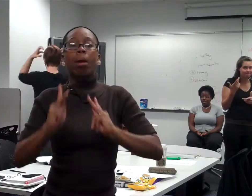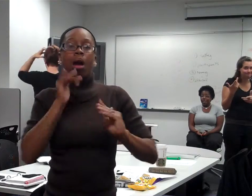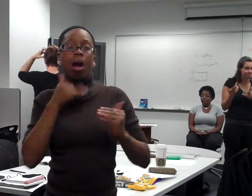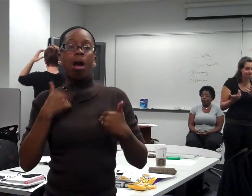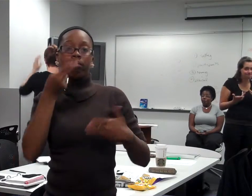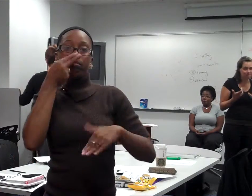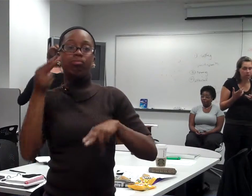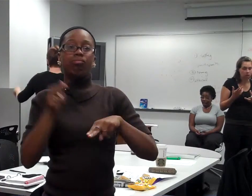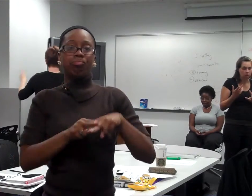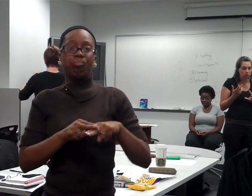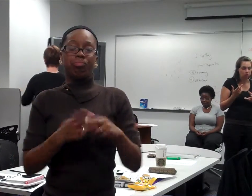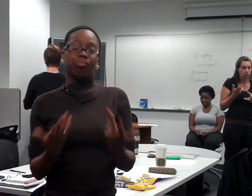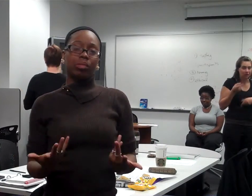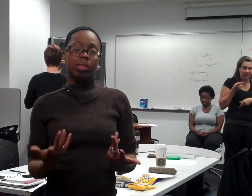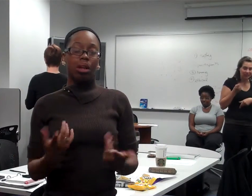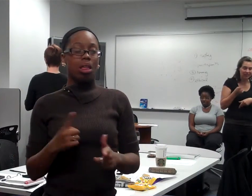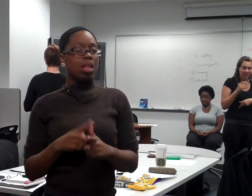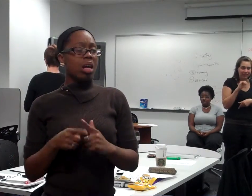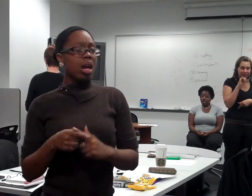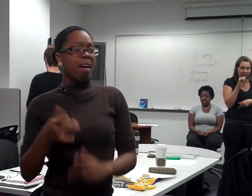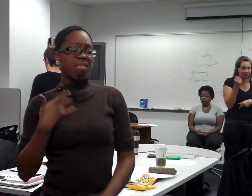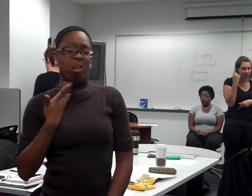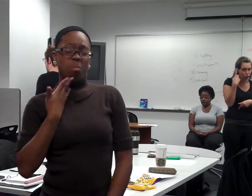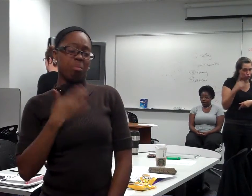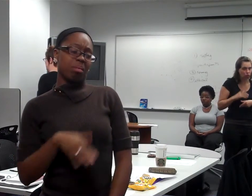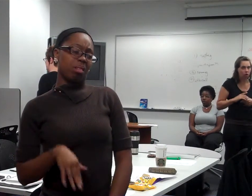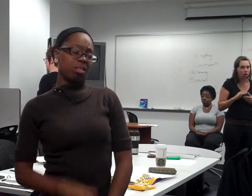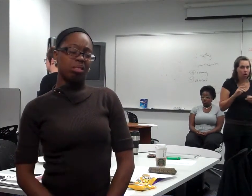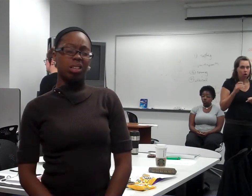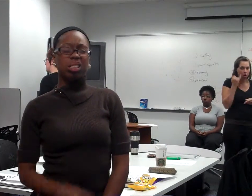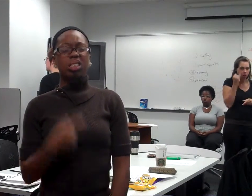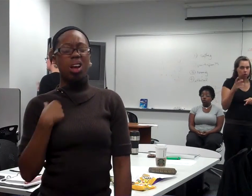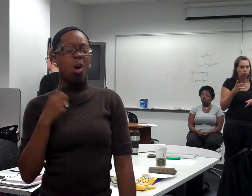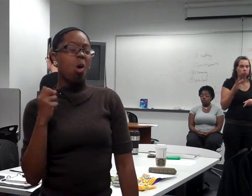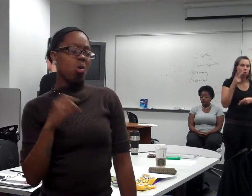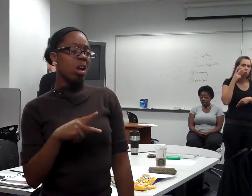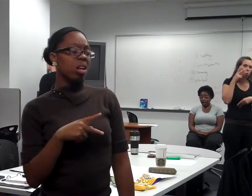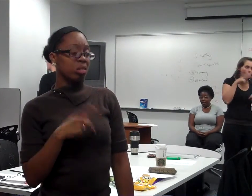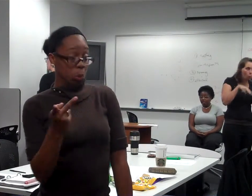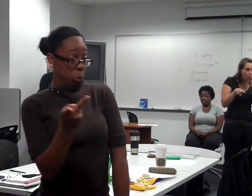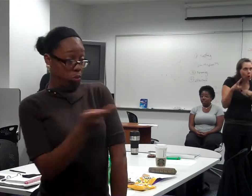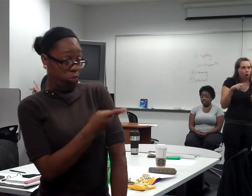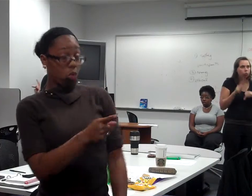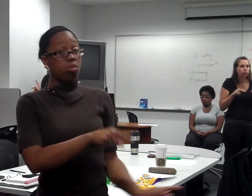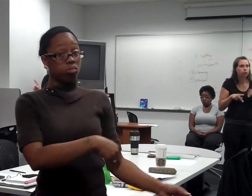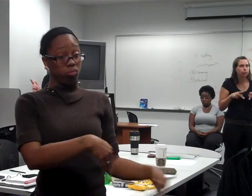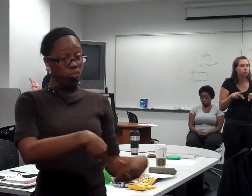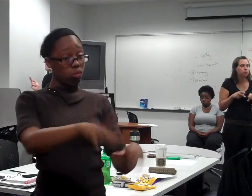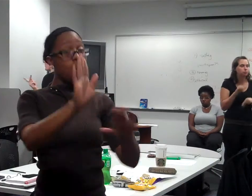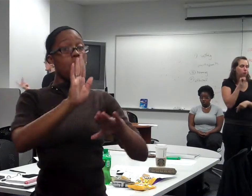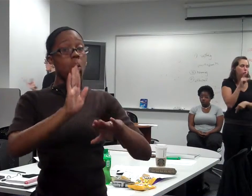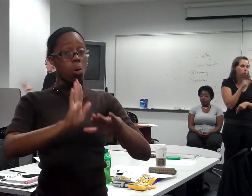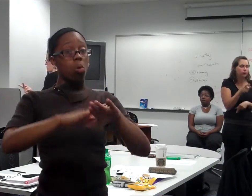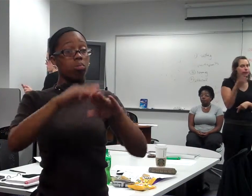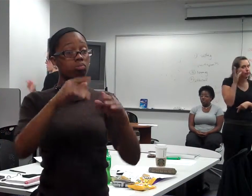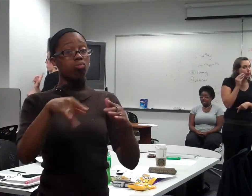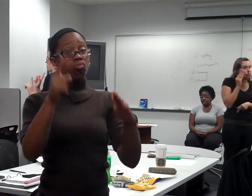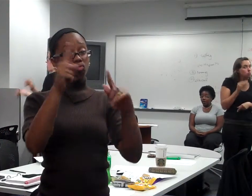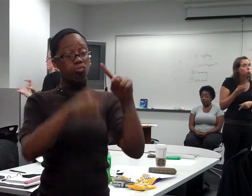Then I felt bad. So I said, okay, you two go ahead, get on the roller coaster. Me and